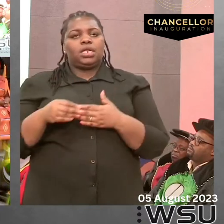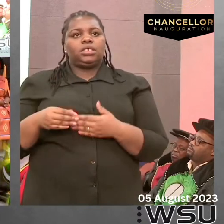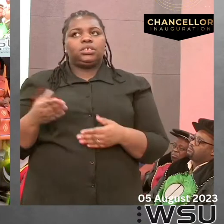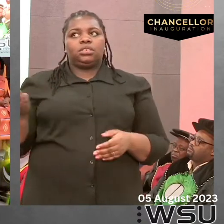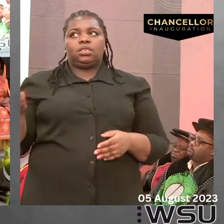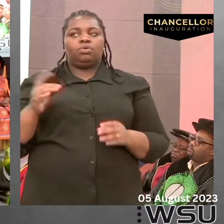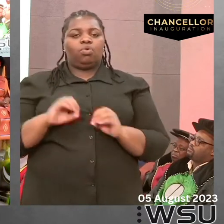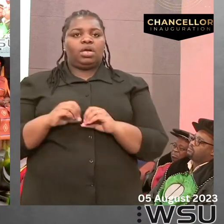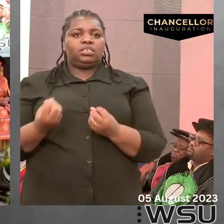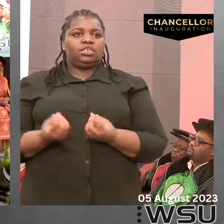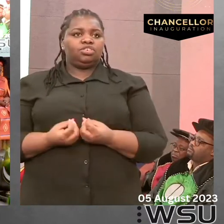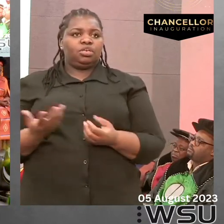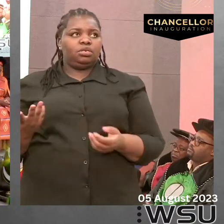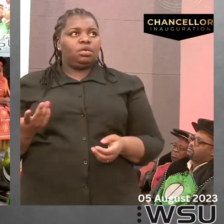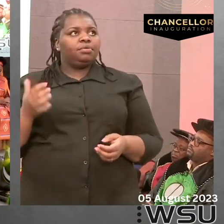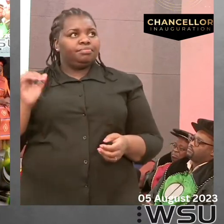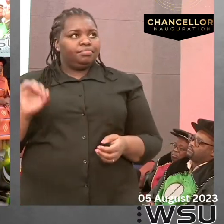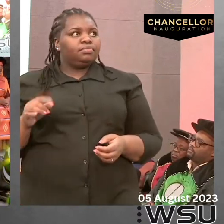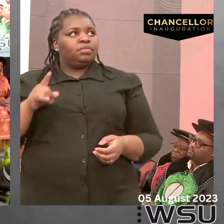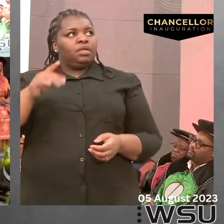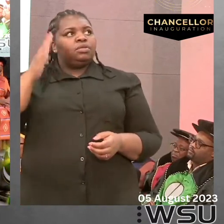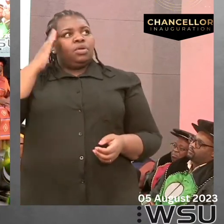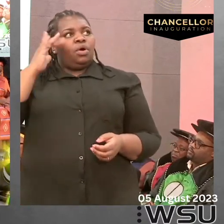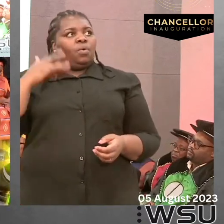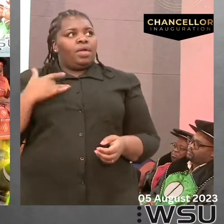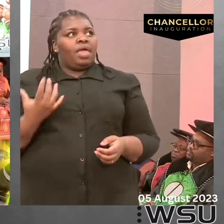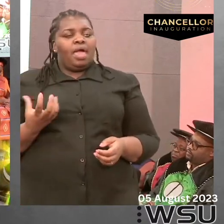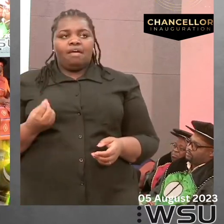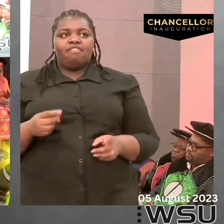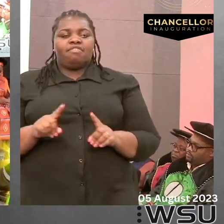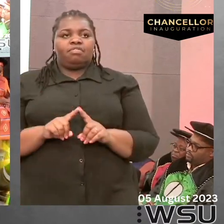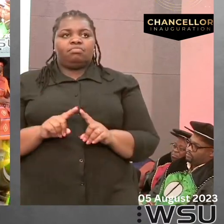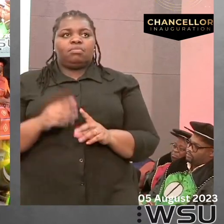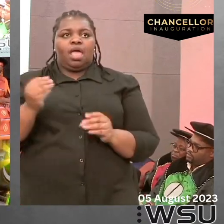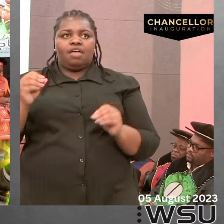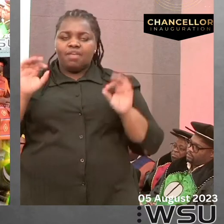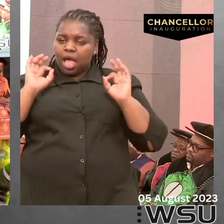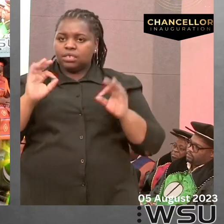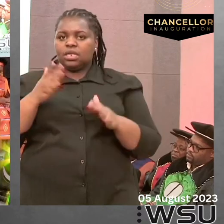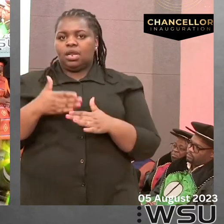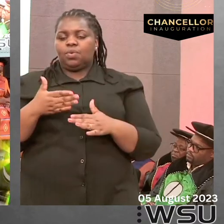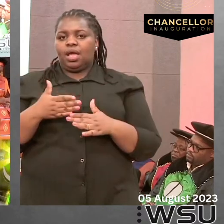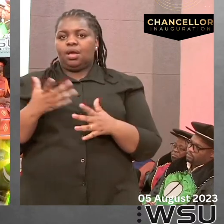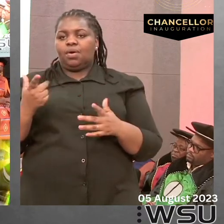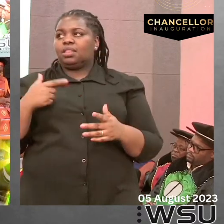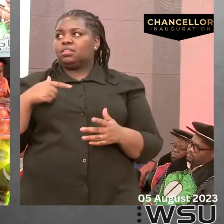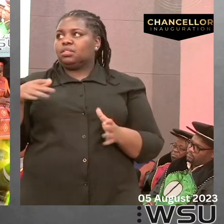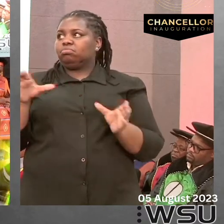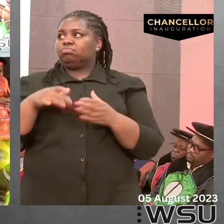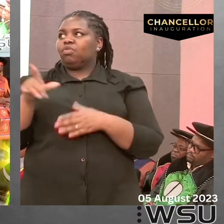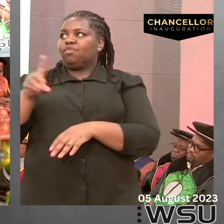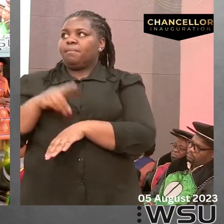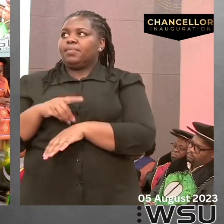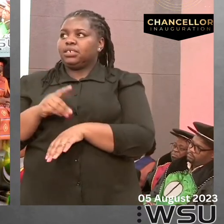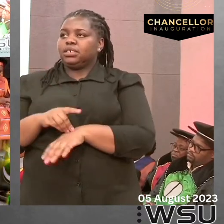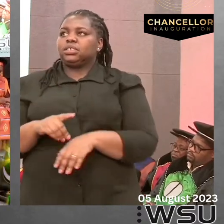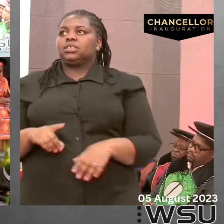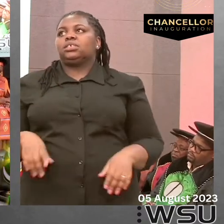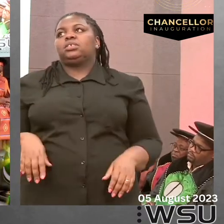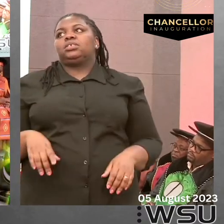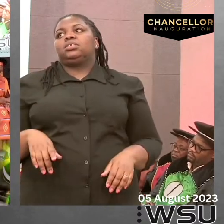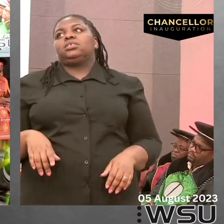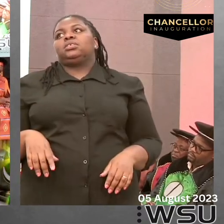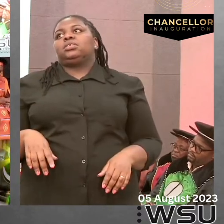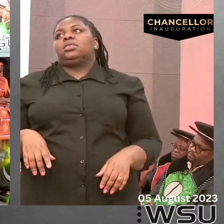that organization. Of course, as you know, we have also had the excellent work in the Faculty of Medicine. The university